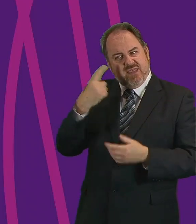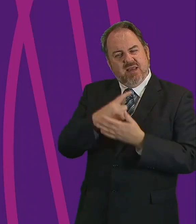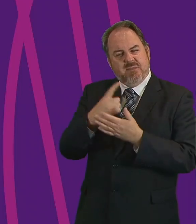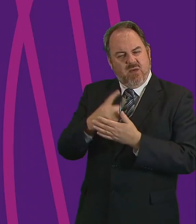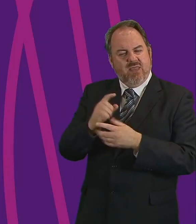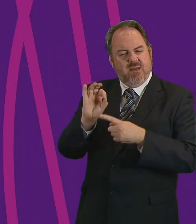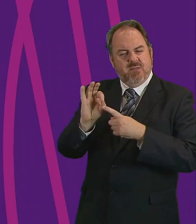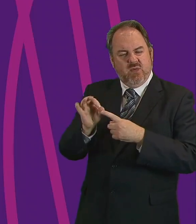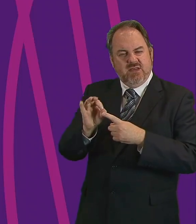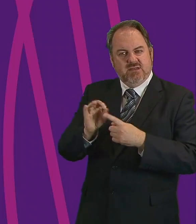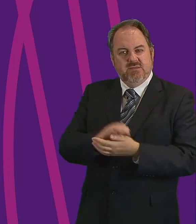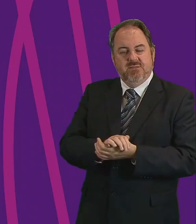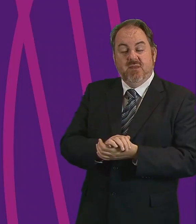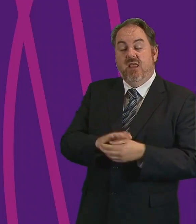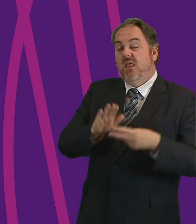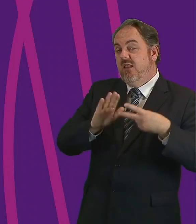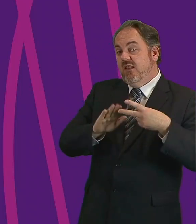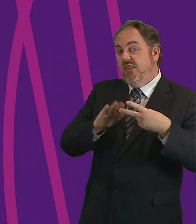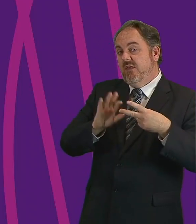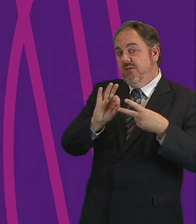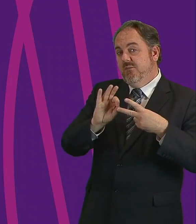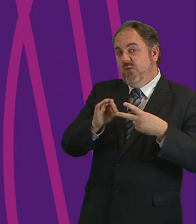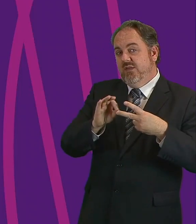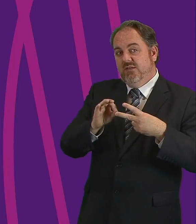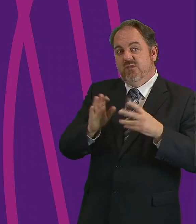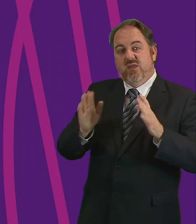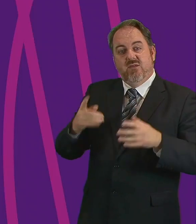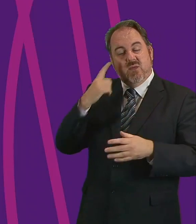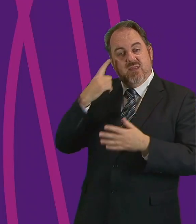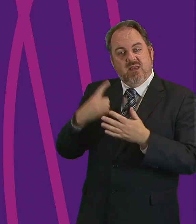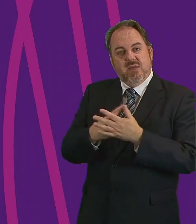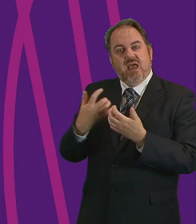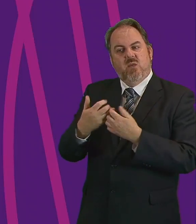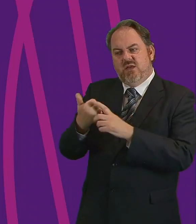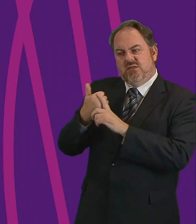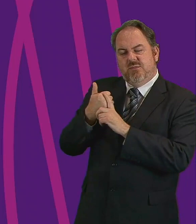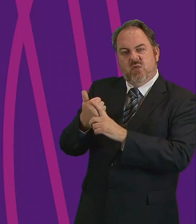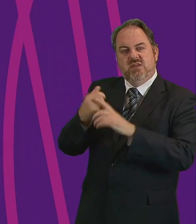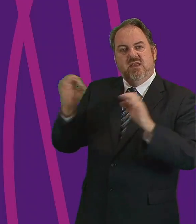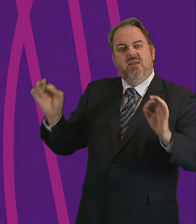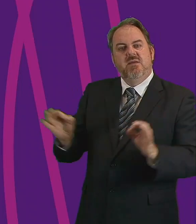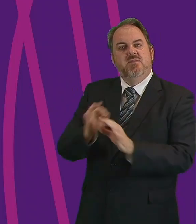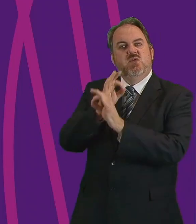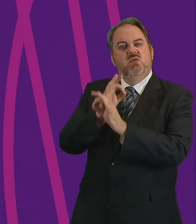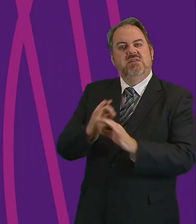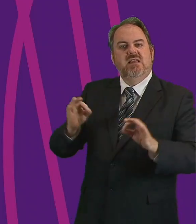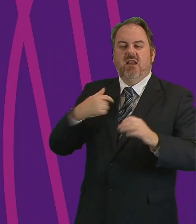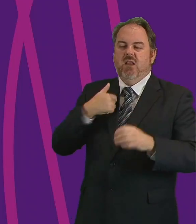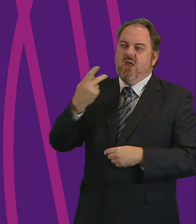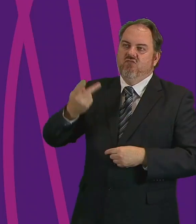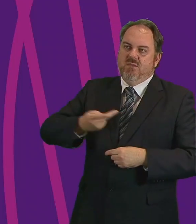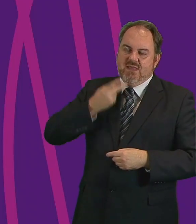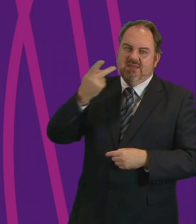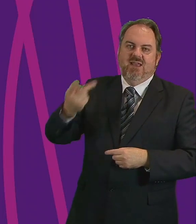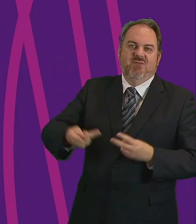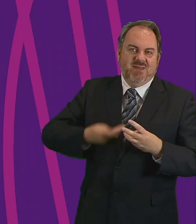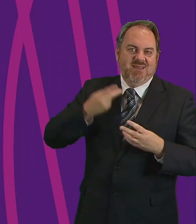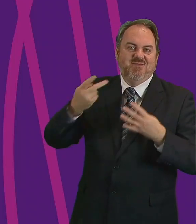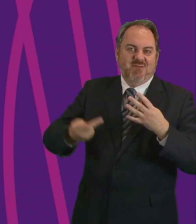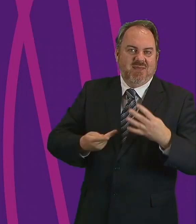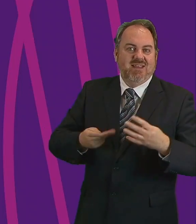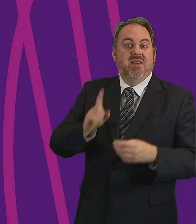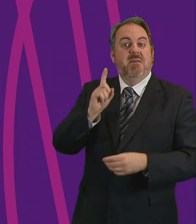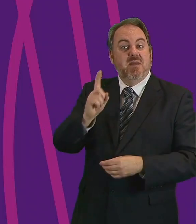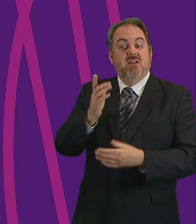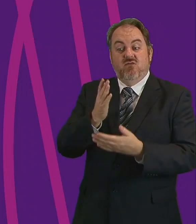other area I have to stress as well is the need for support for the music sector. I know I'm like a broken record on this matter, and I come to the Chamber